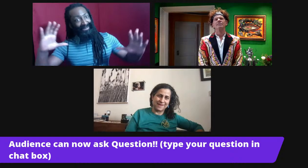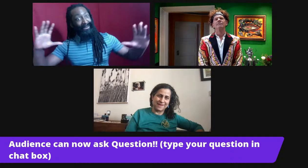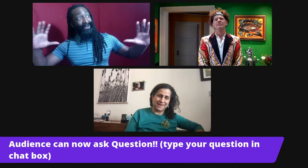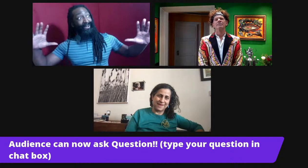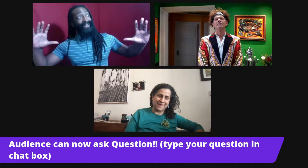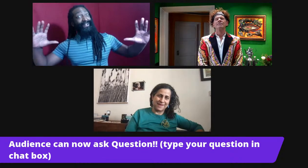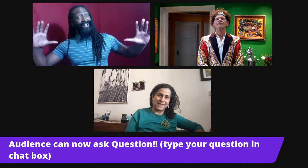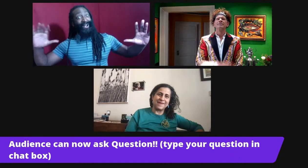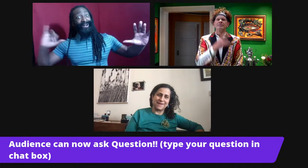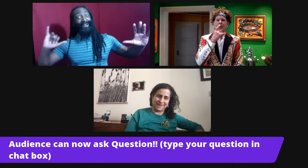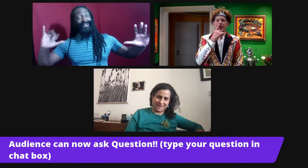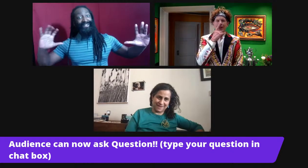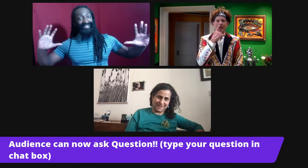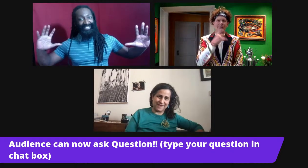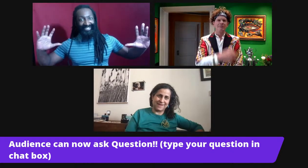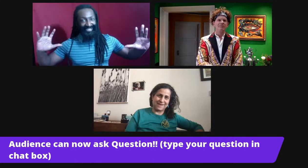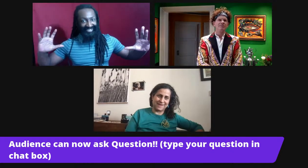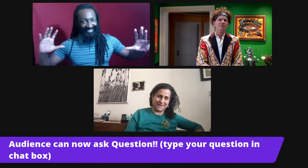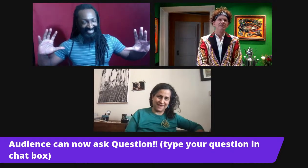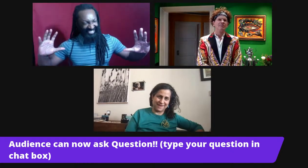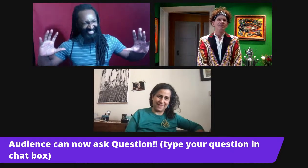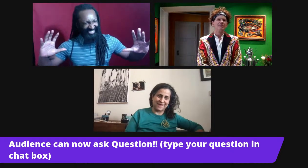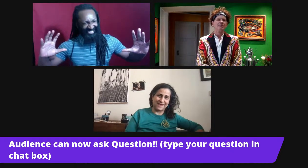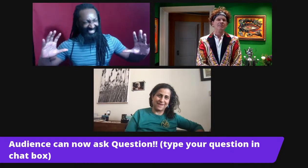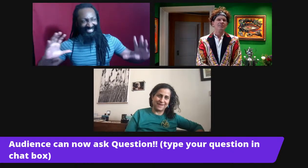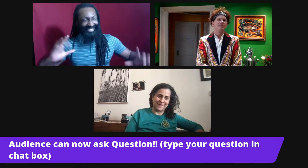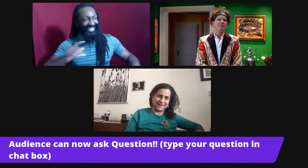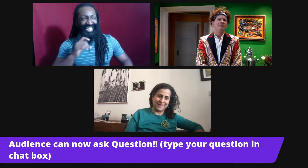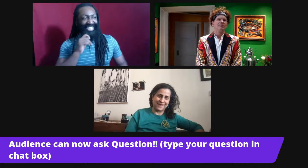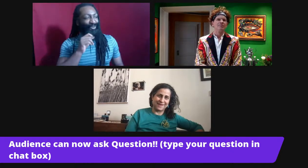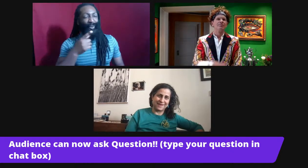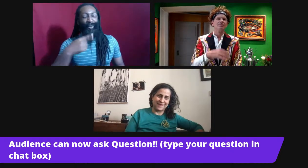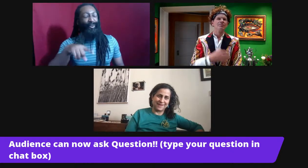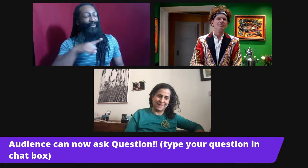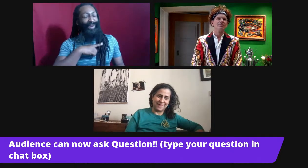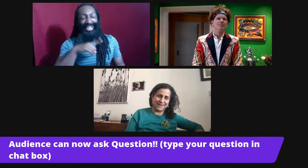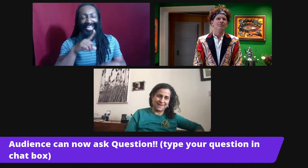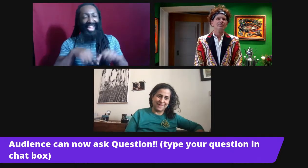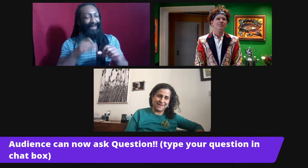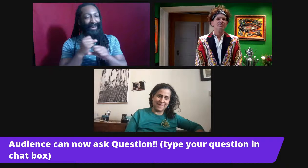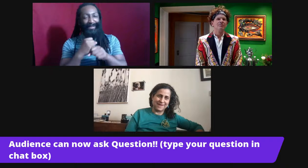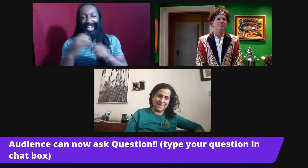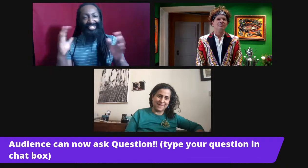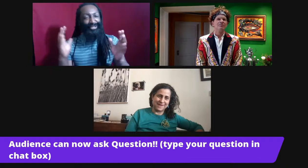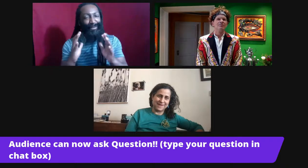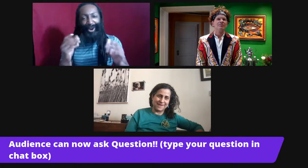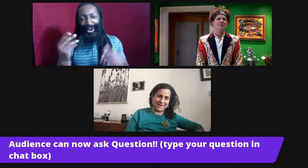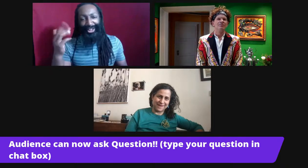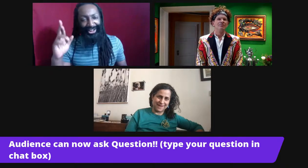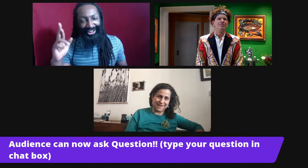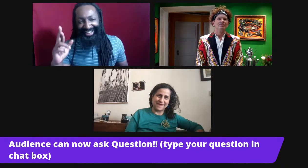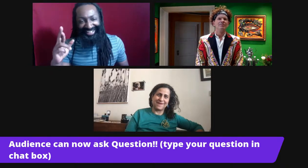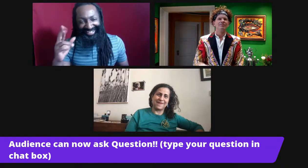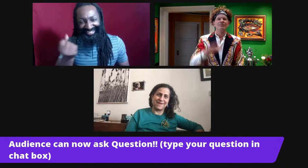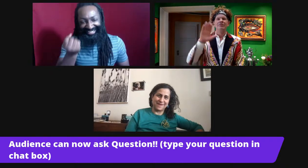I shrink my world. So it's expanding my world in being and identifying who I am.